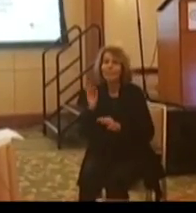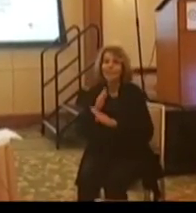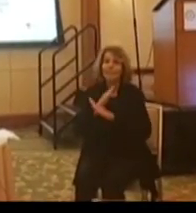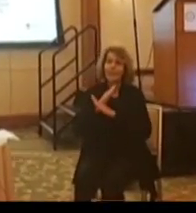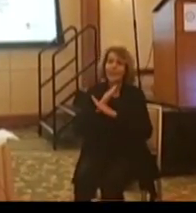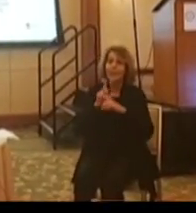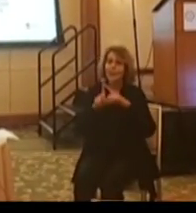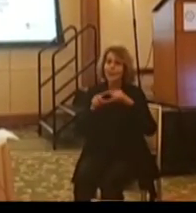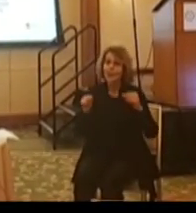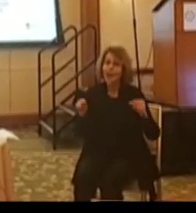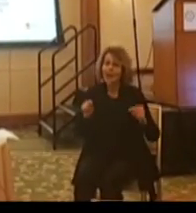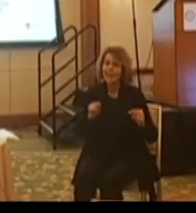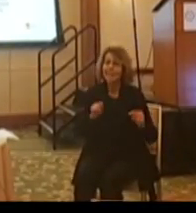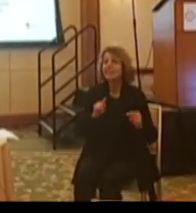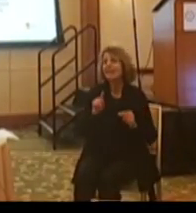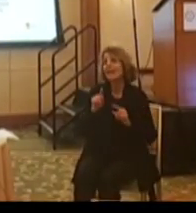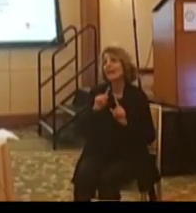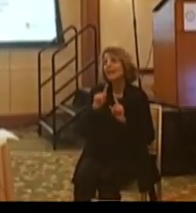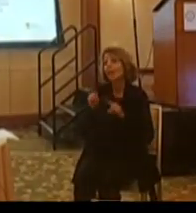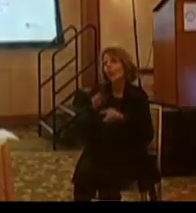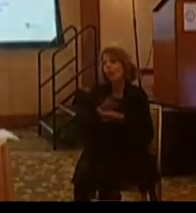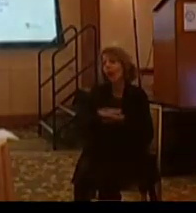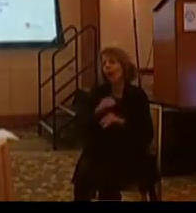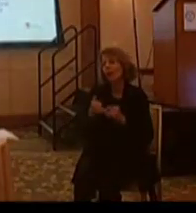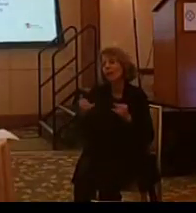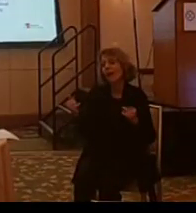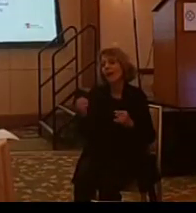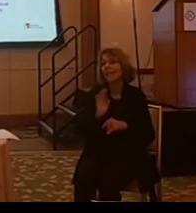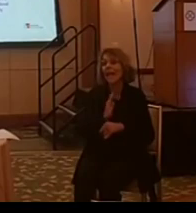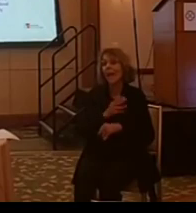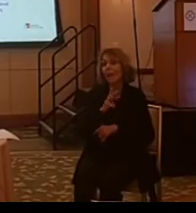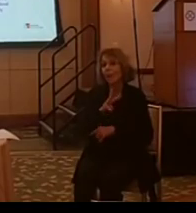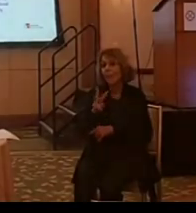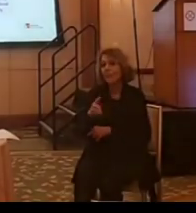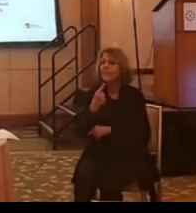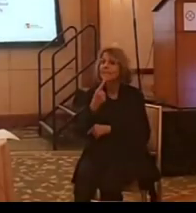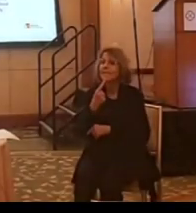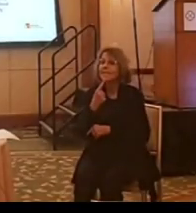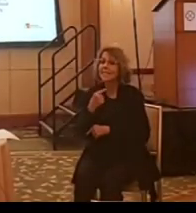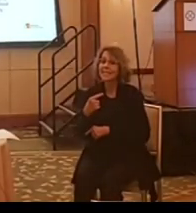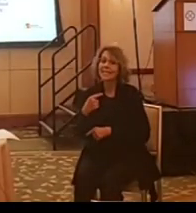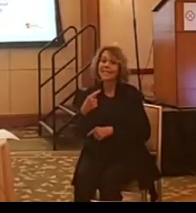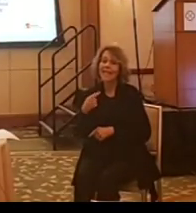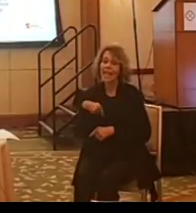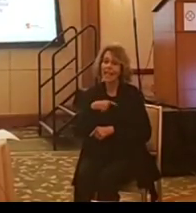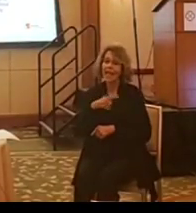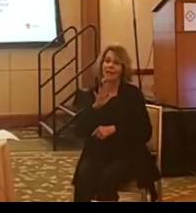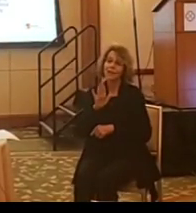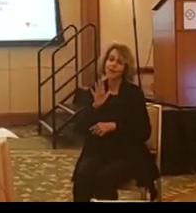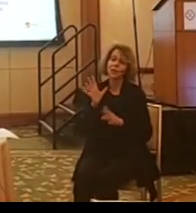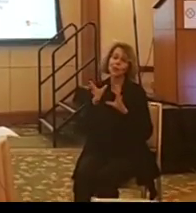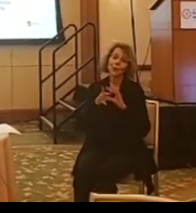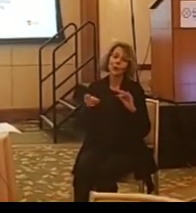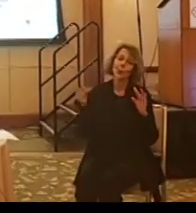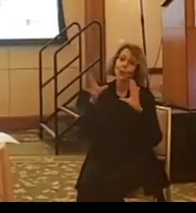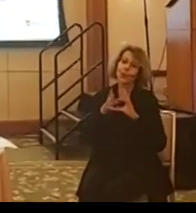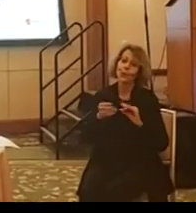the website and be able to tell us your story and which ones of these kind of stood out to you and why,